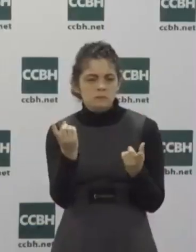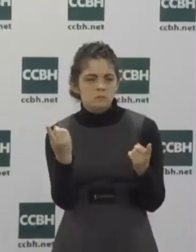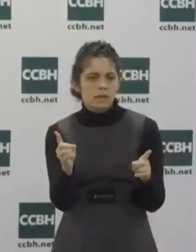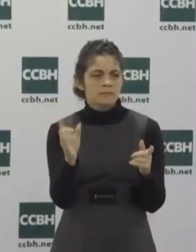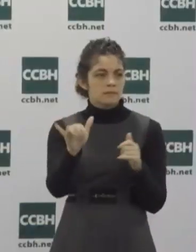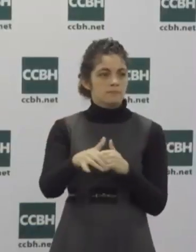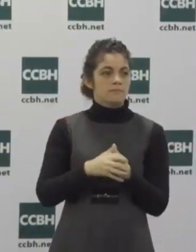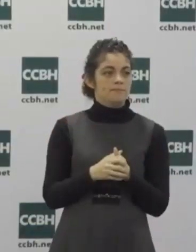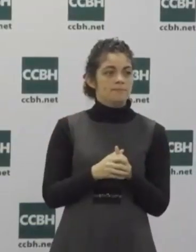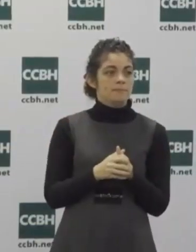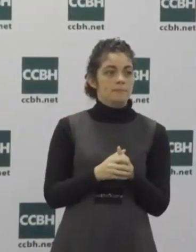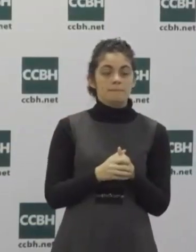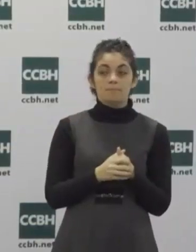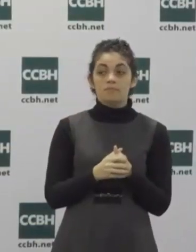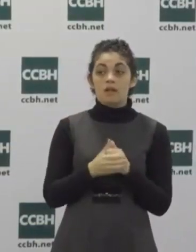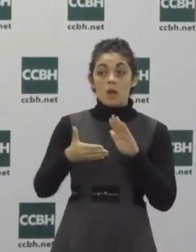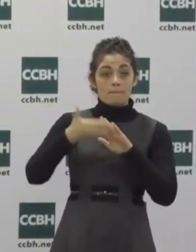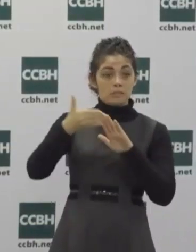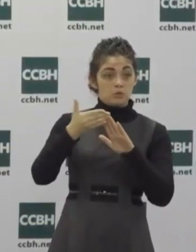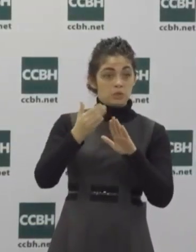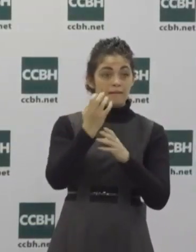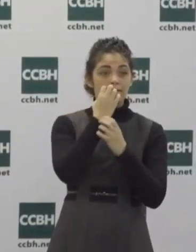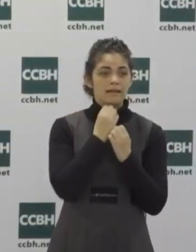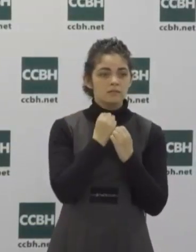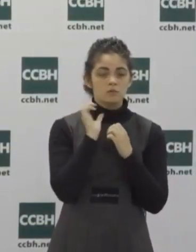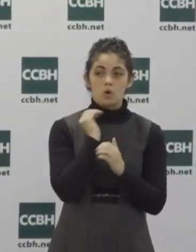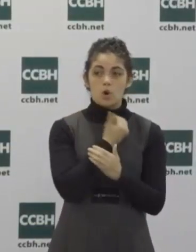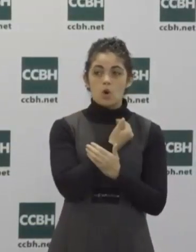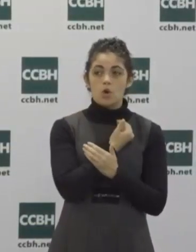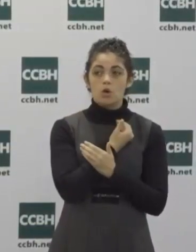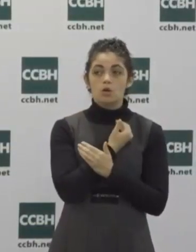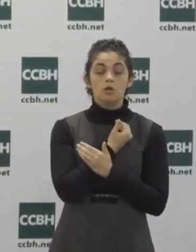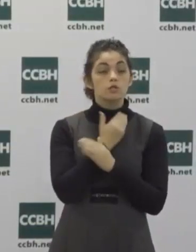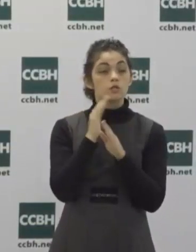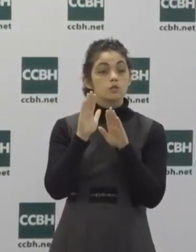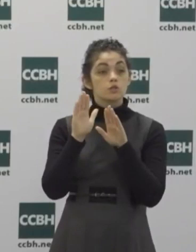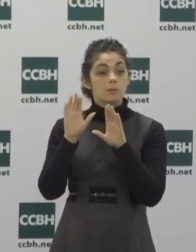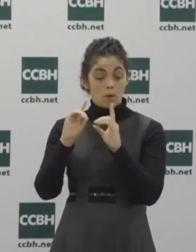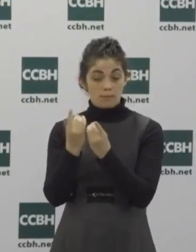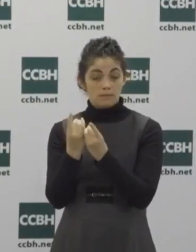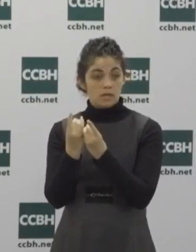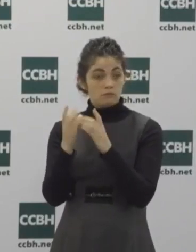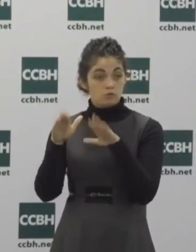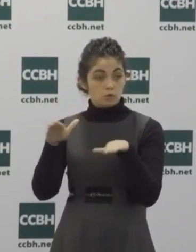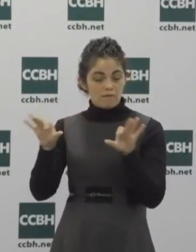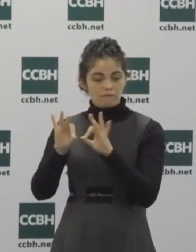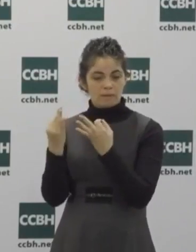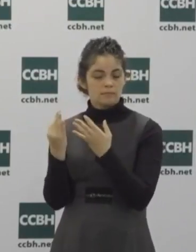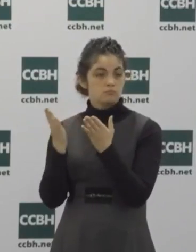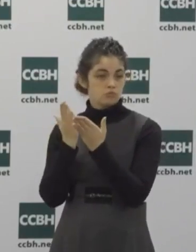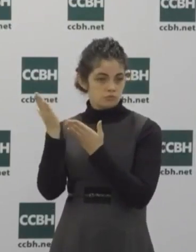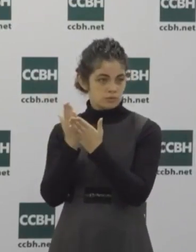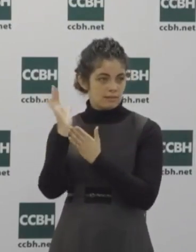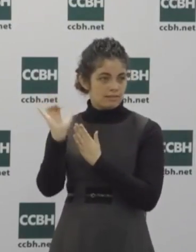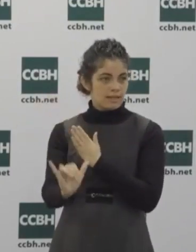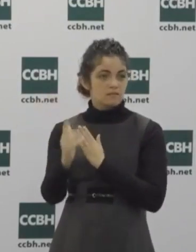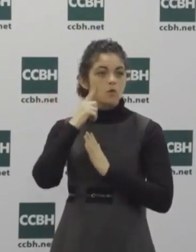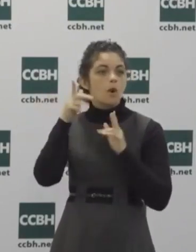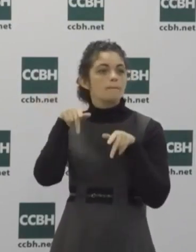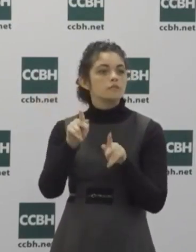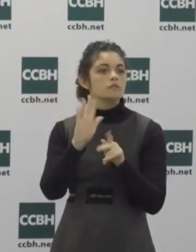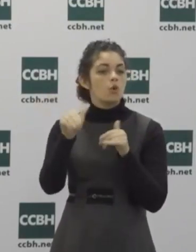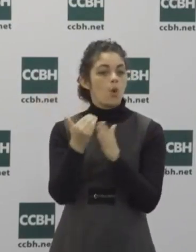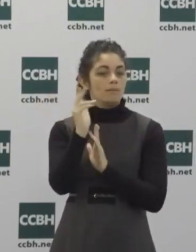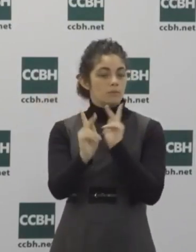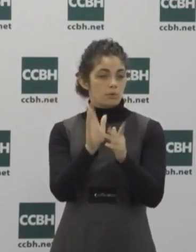go? The Operation CARES is through our Department of Children and Family Services, and it's an opportunity for anybody